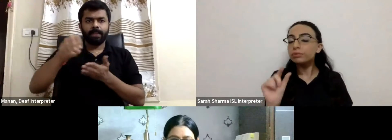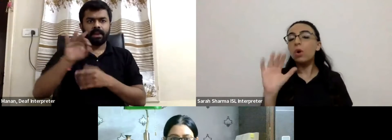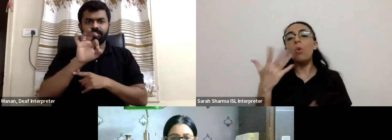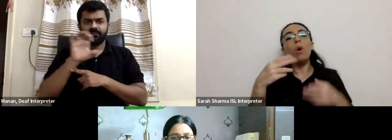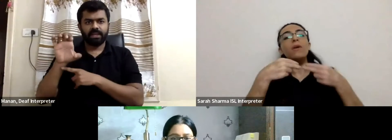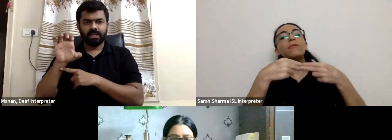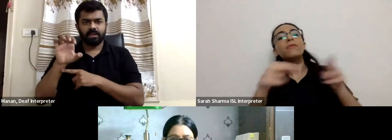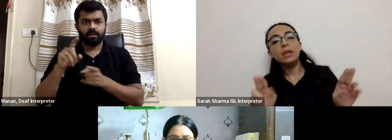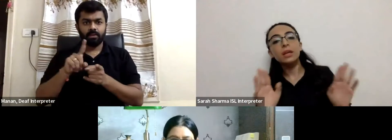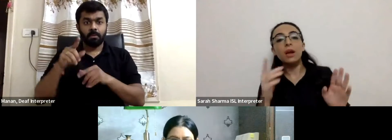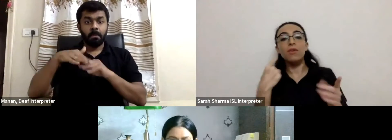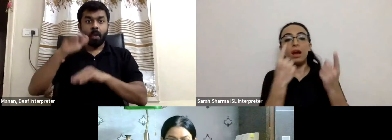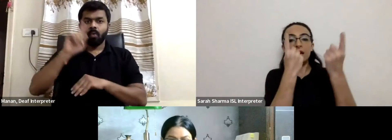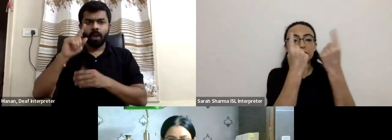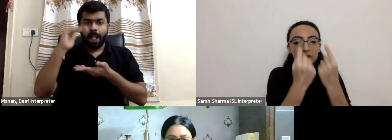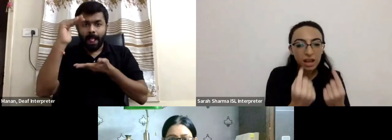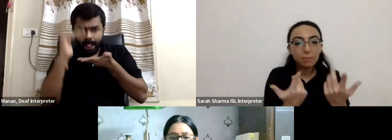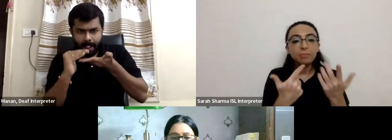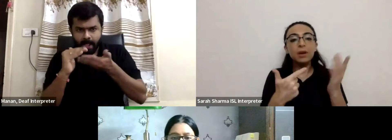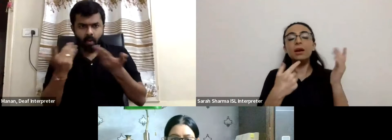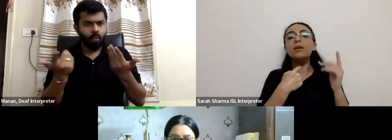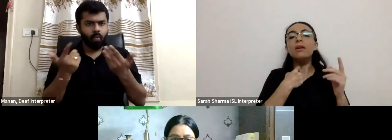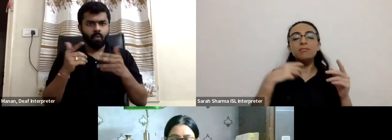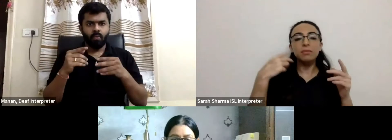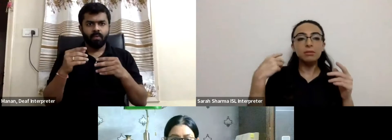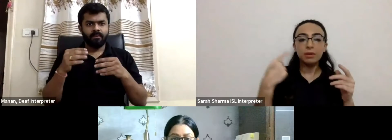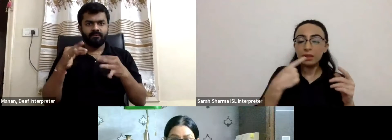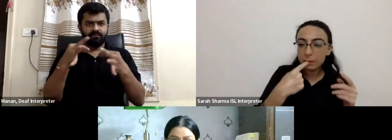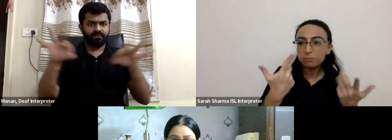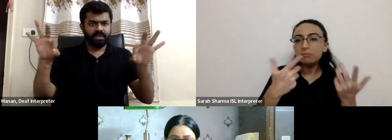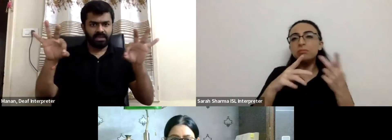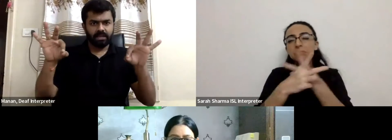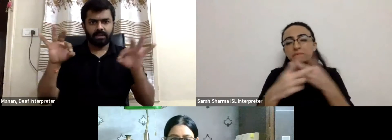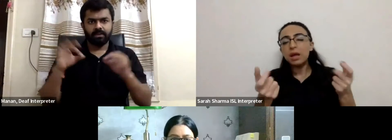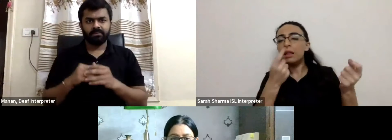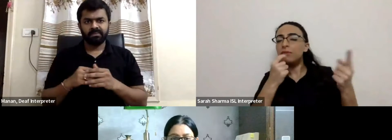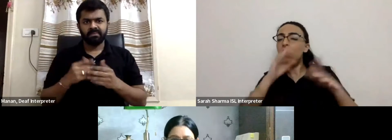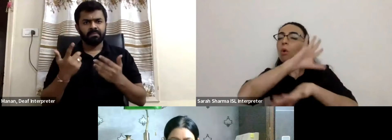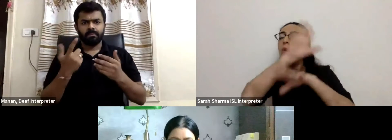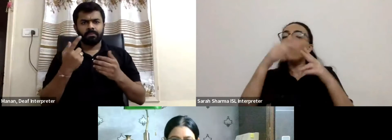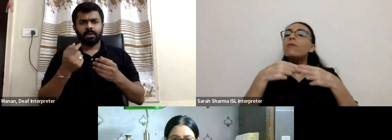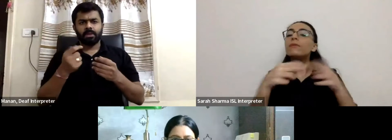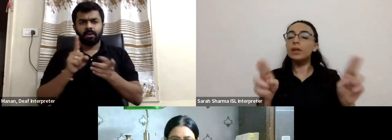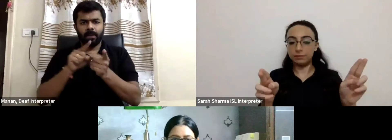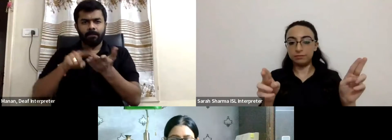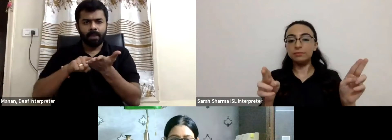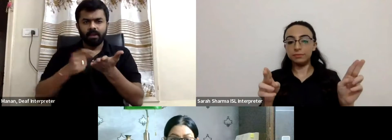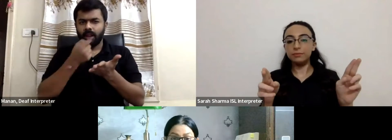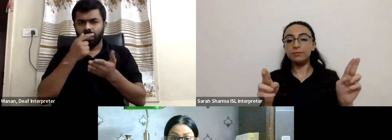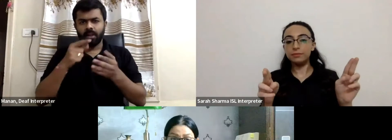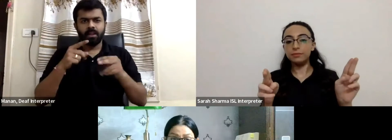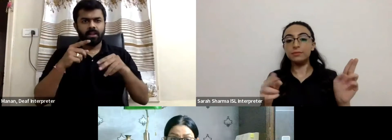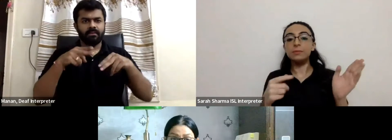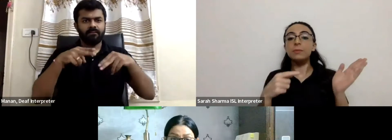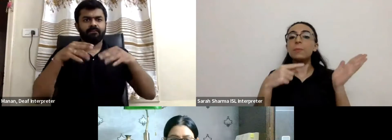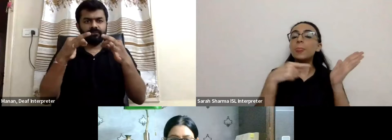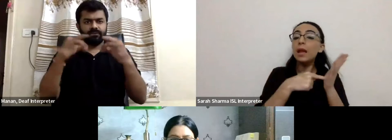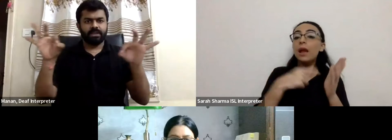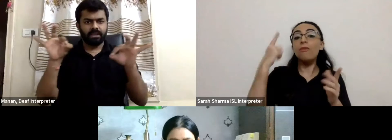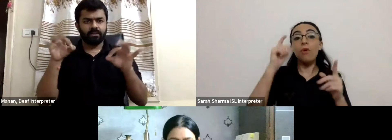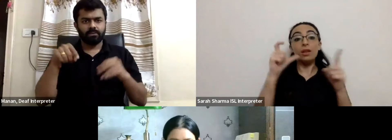for test, for medicines, etc. So that has made primary health very, very effectively delivered in